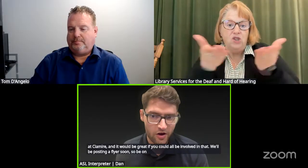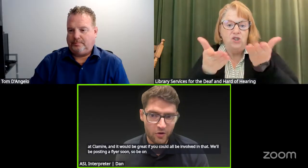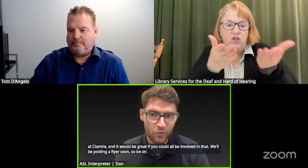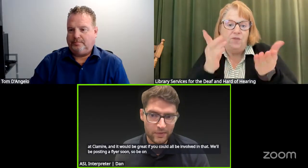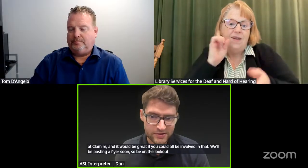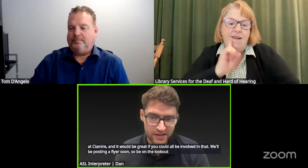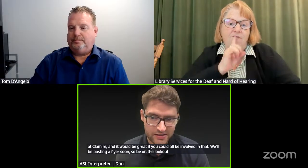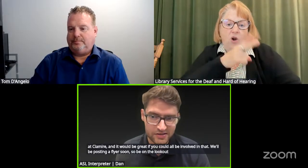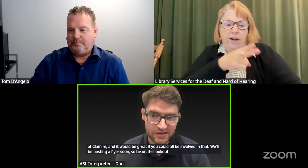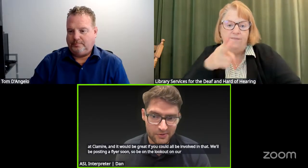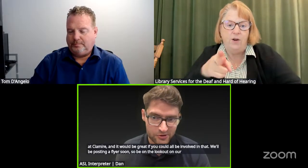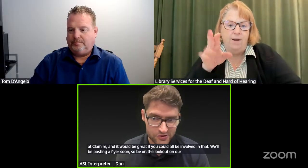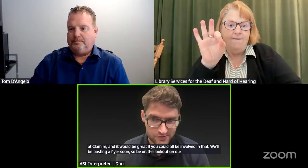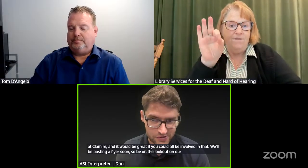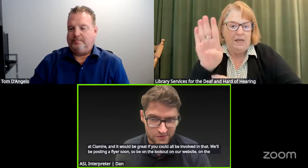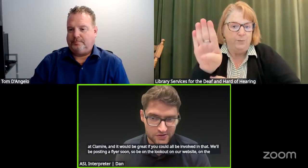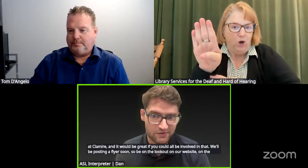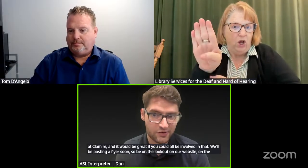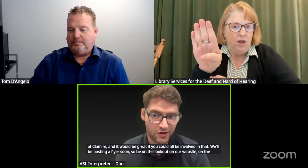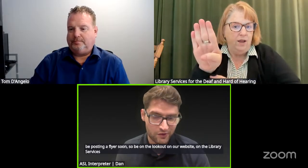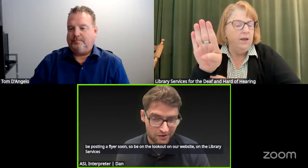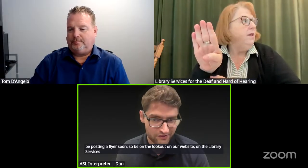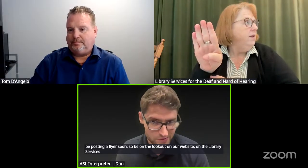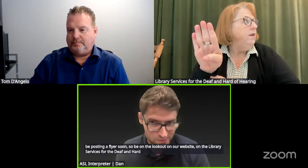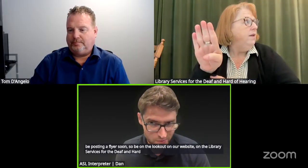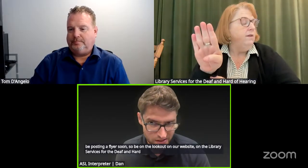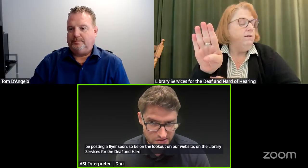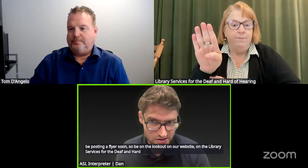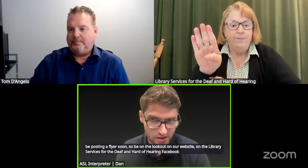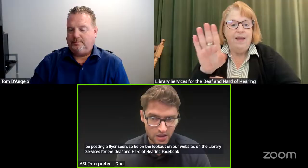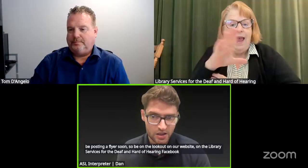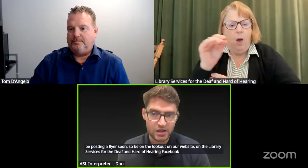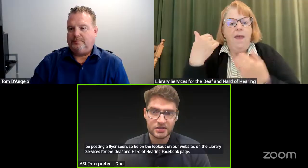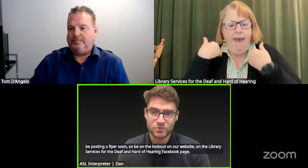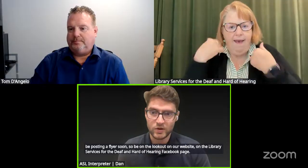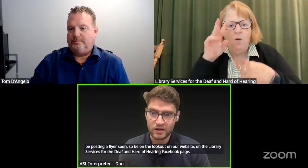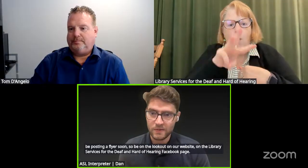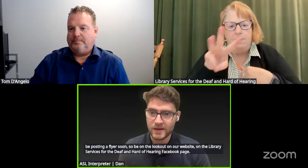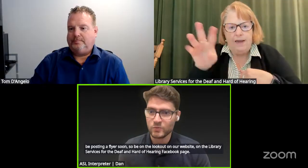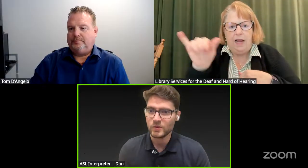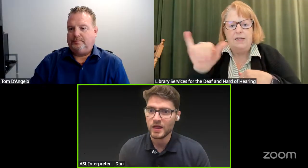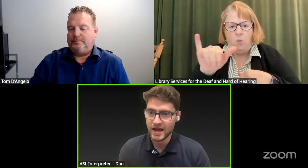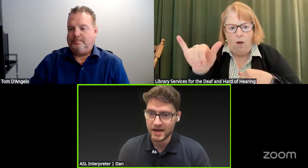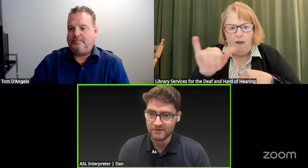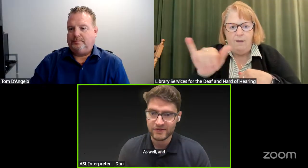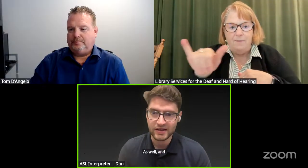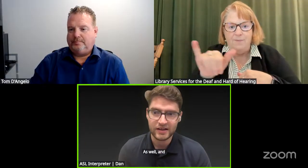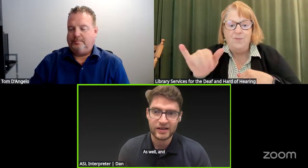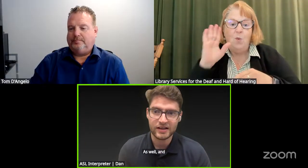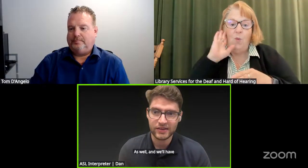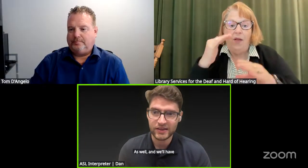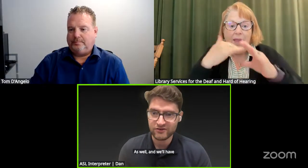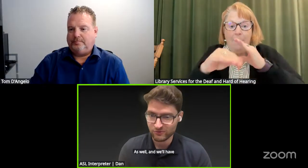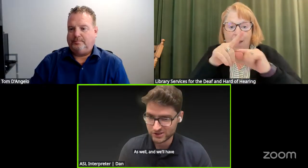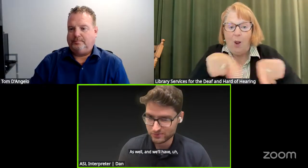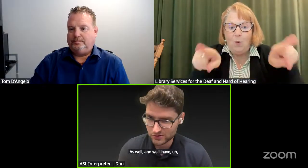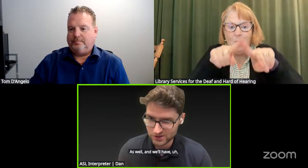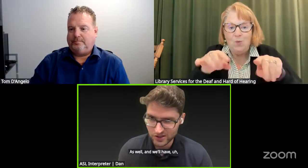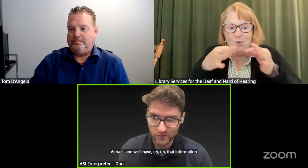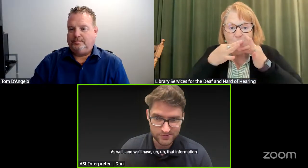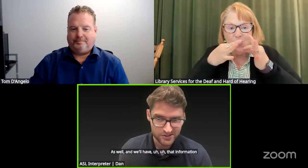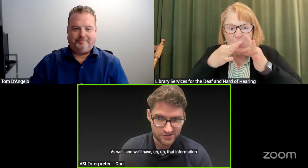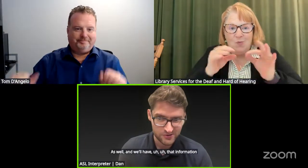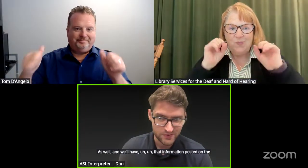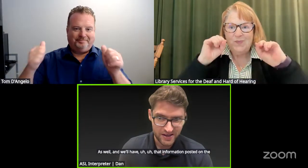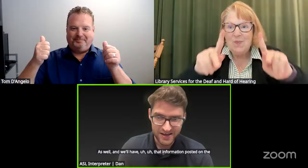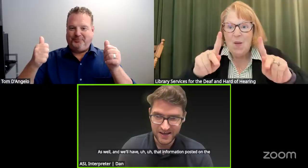lookout on our website on the Library Services for the Deaf and Hard of Hearing Facebook page as well. And we'll have that information posted